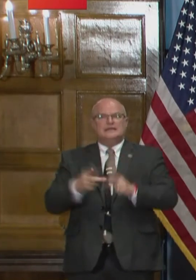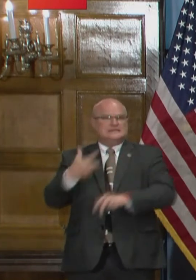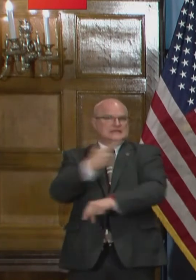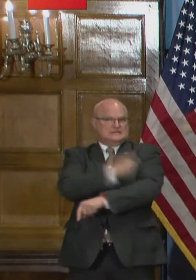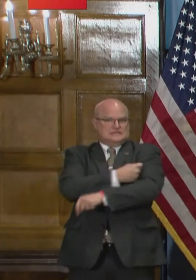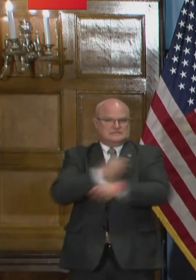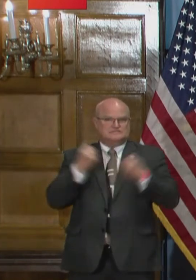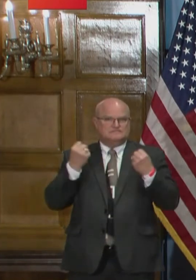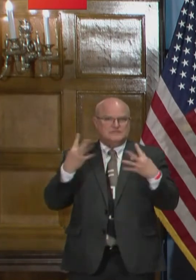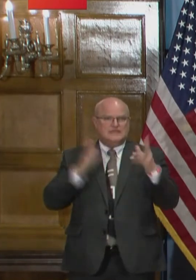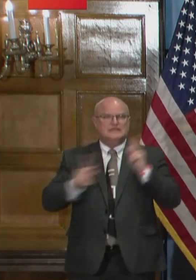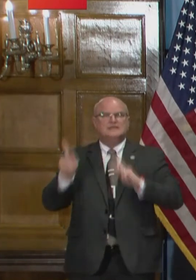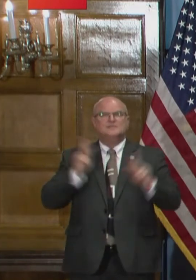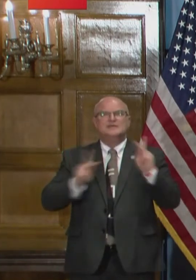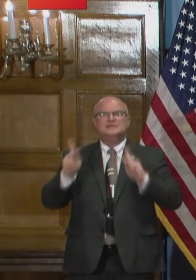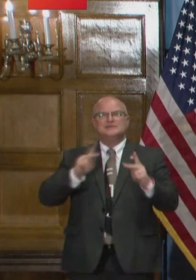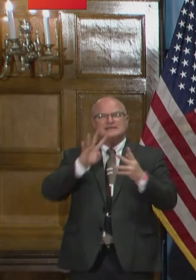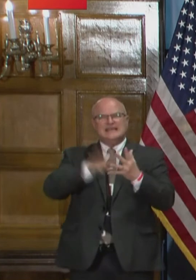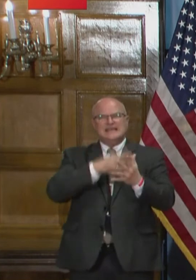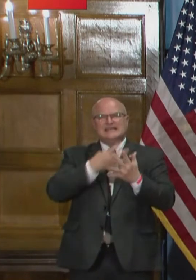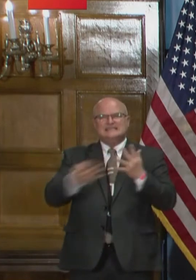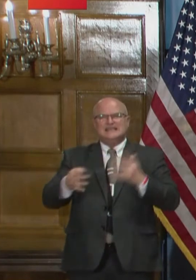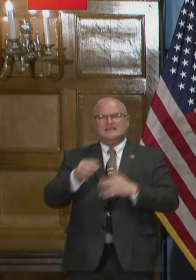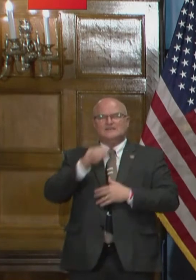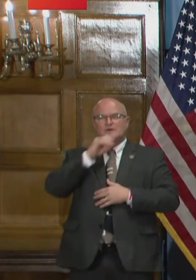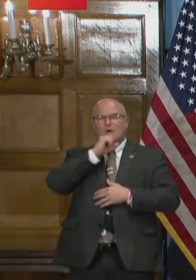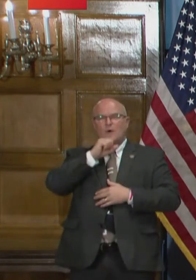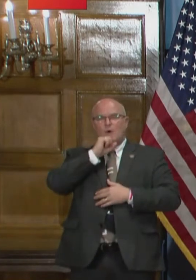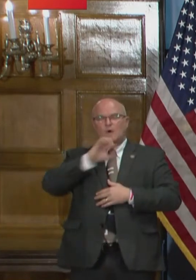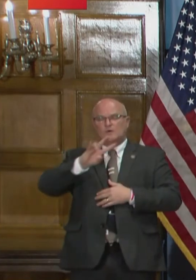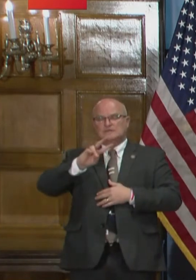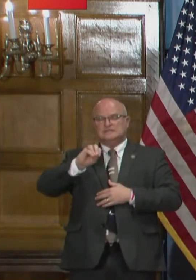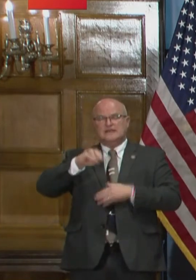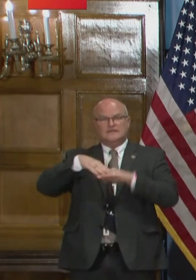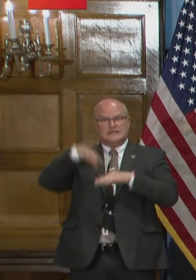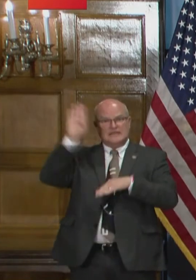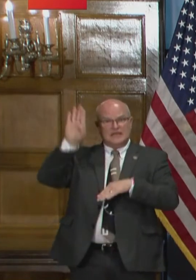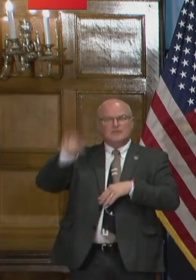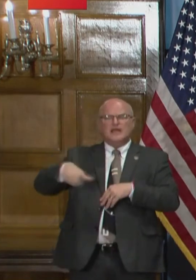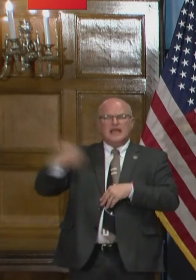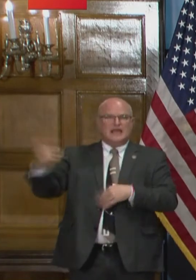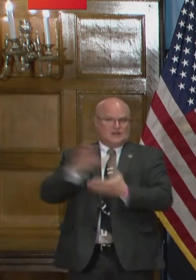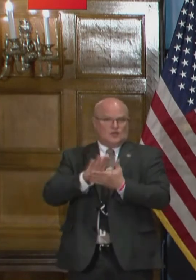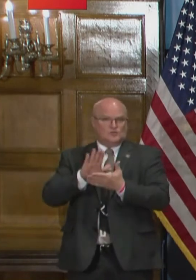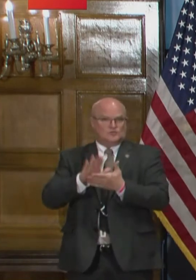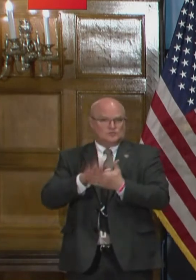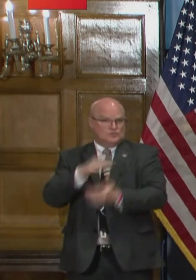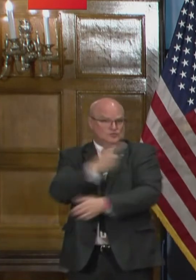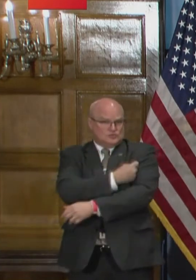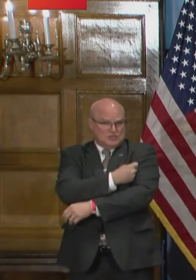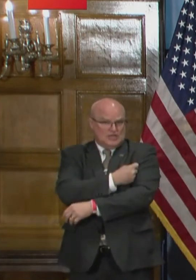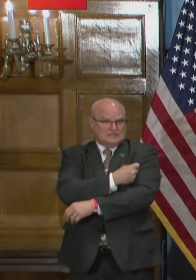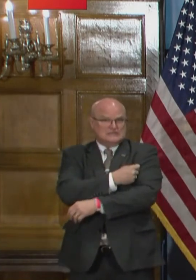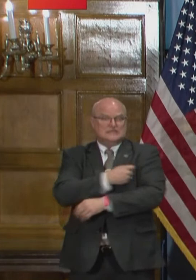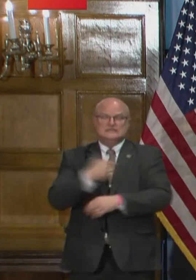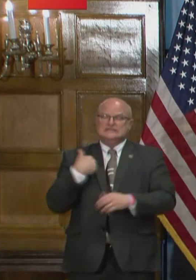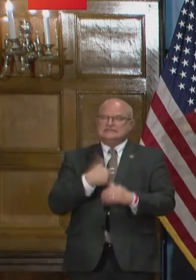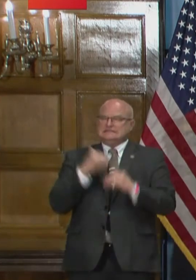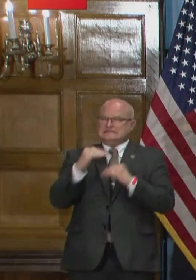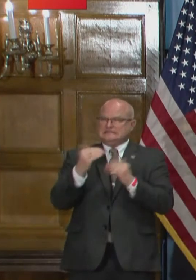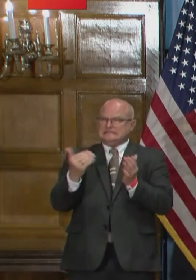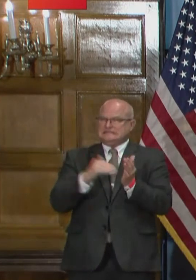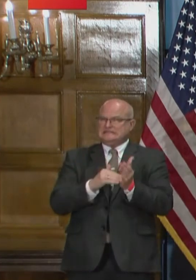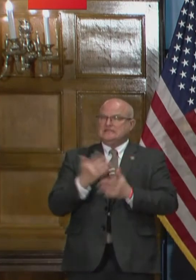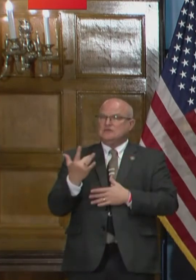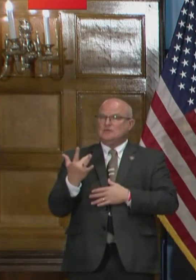can schedule the 70 plus and other schools. And so we're a little bit limited again because